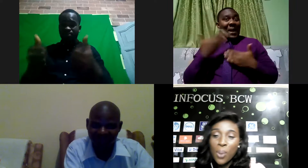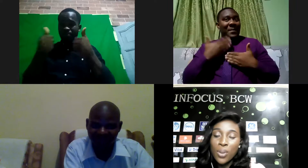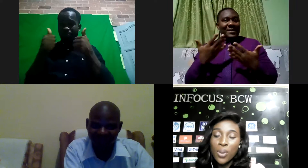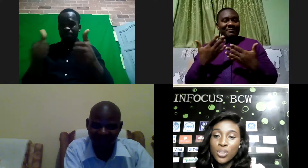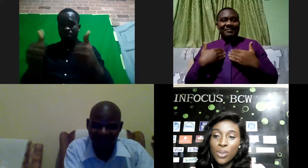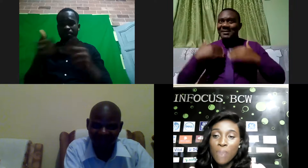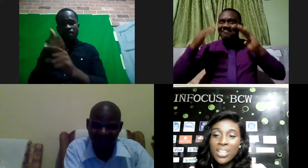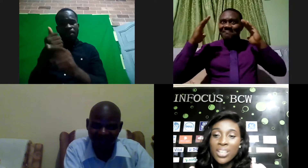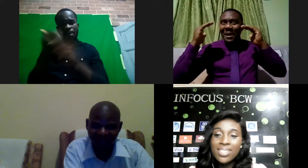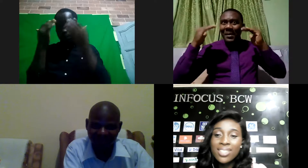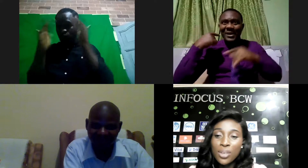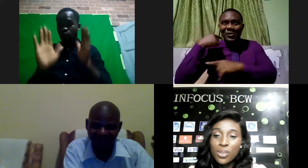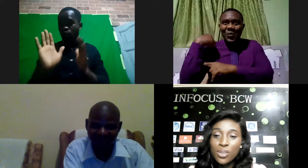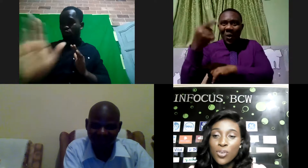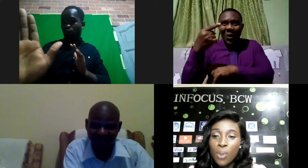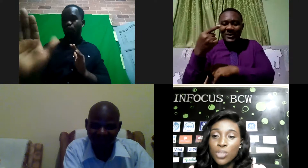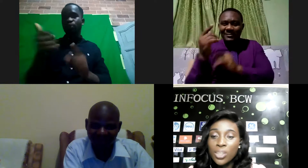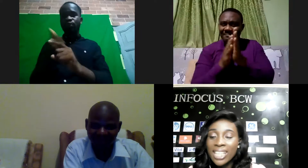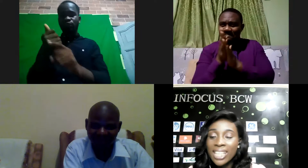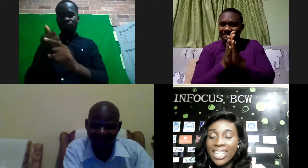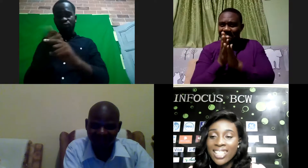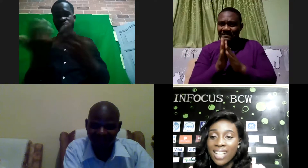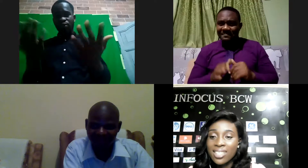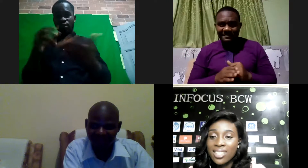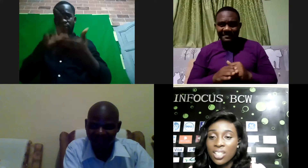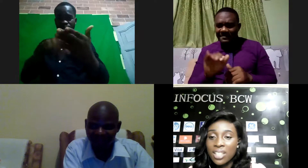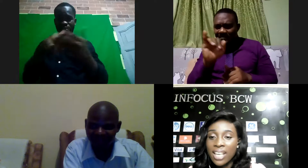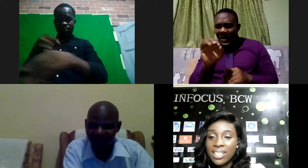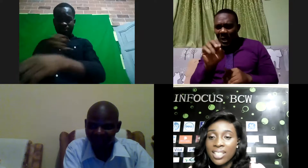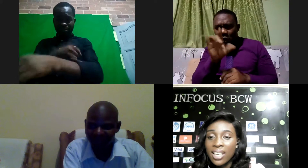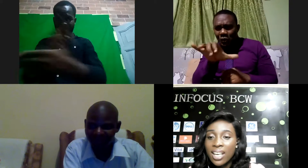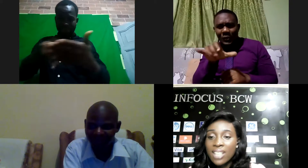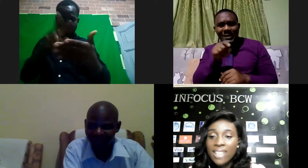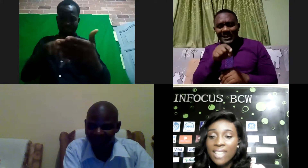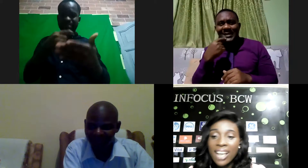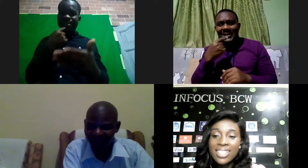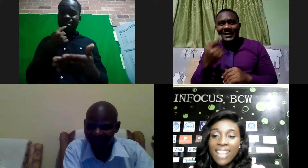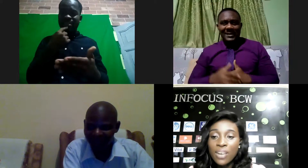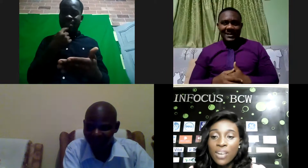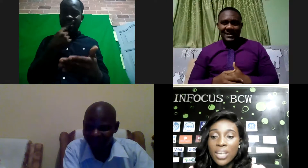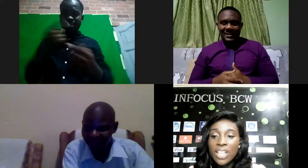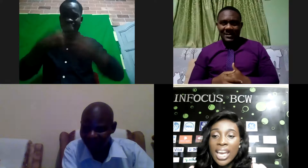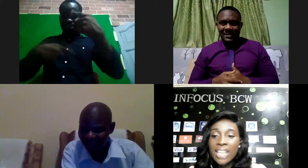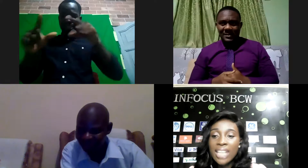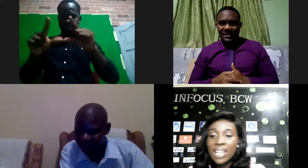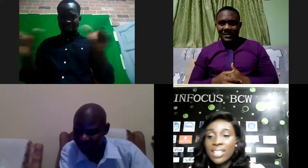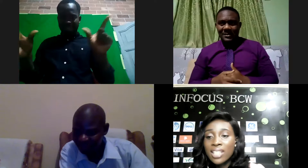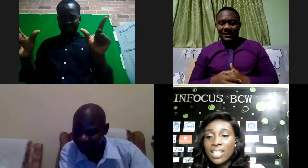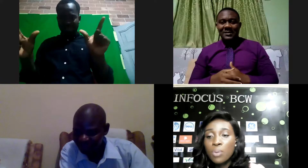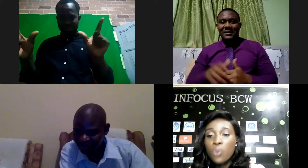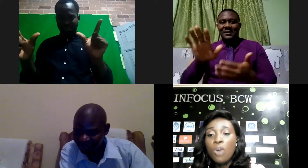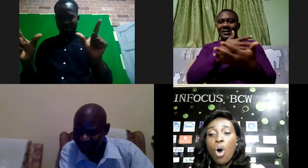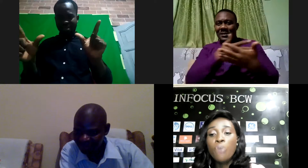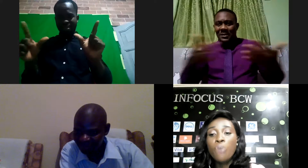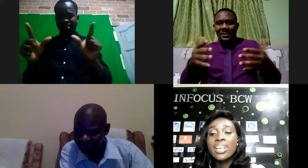know about you. So I'm reading something also from Jody in the chat session, and he said, signed language is